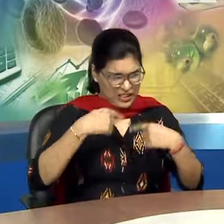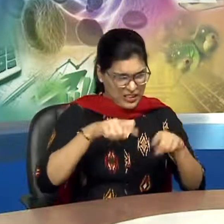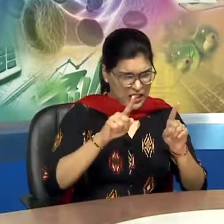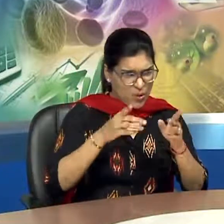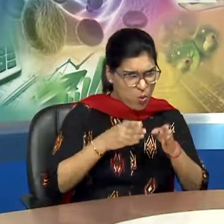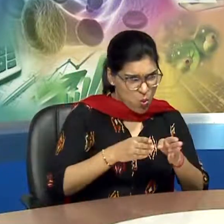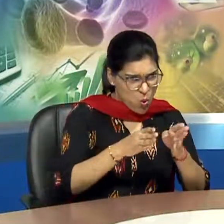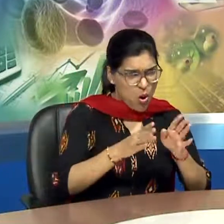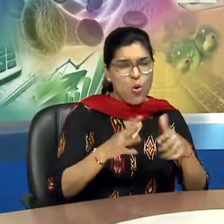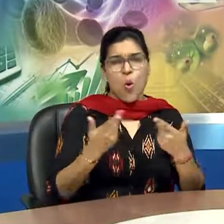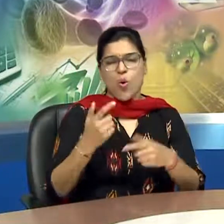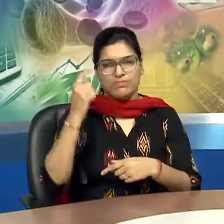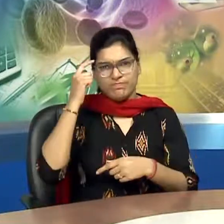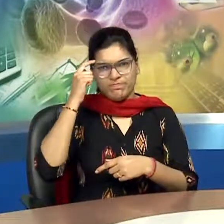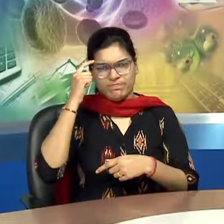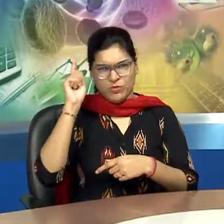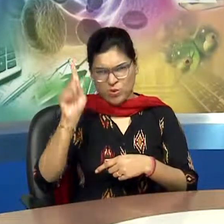This word is tempted.